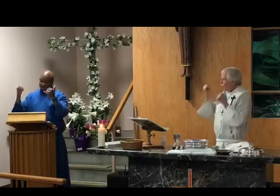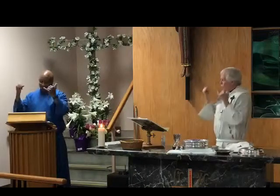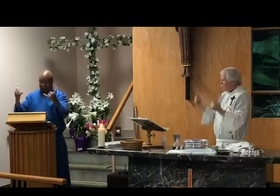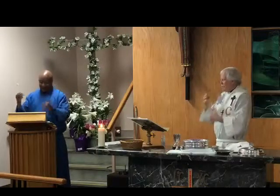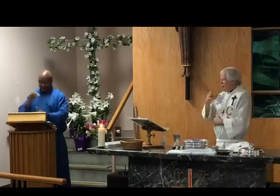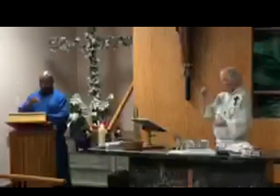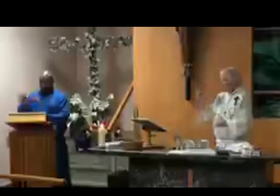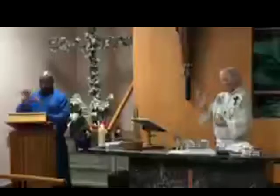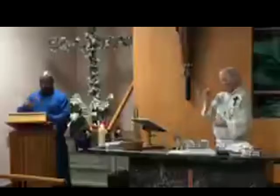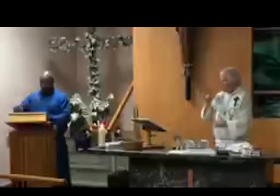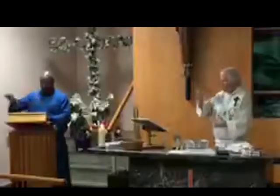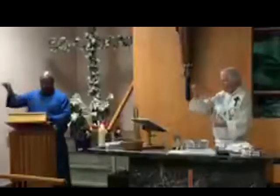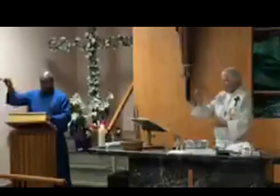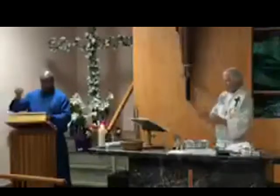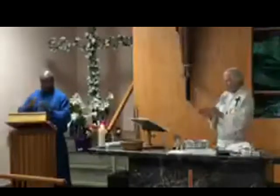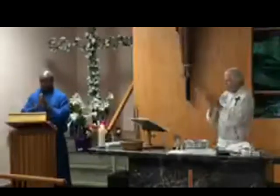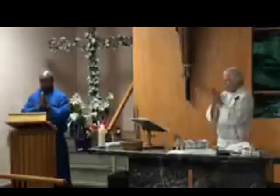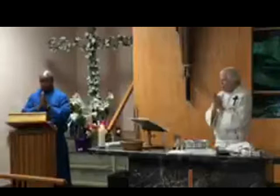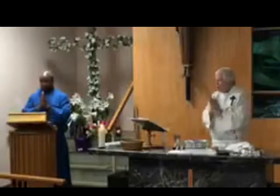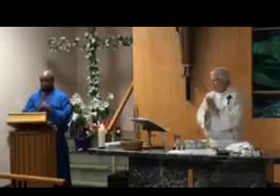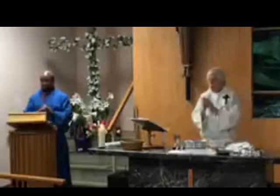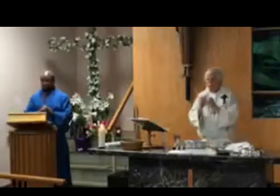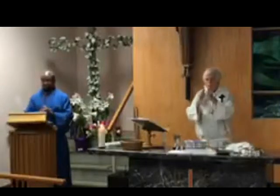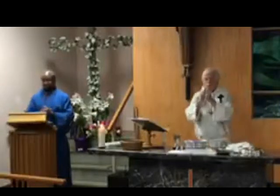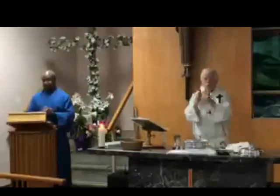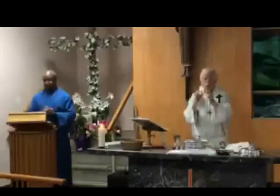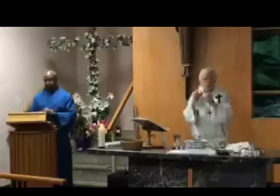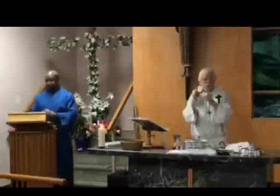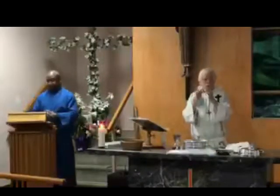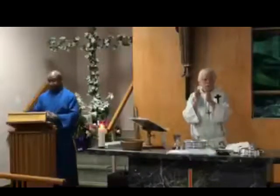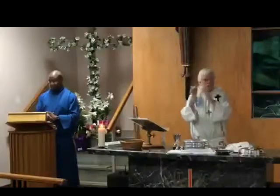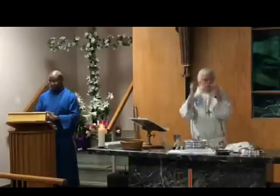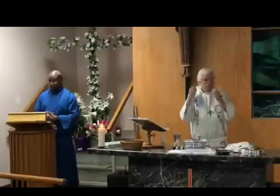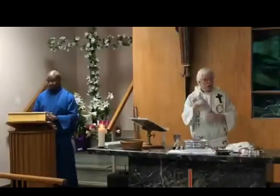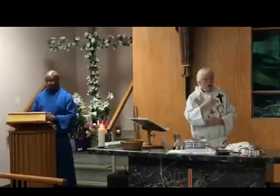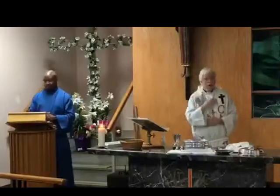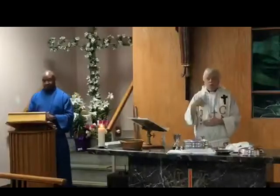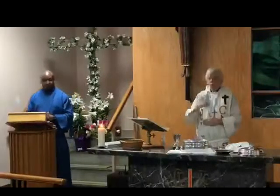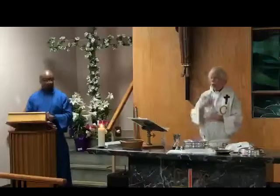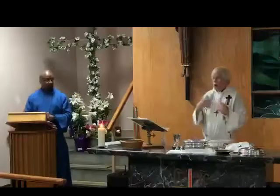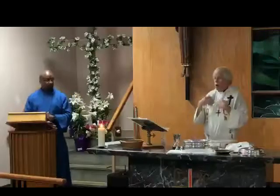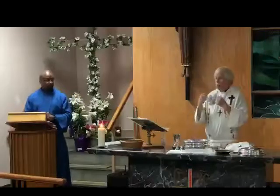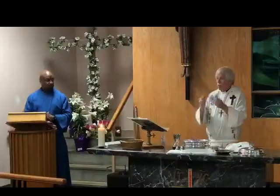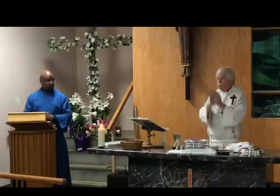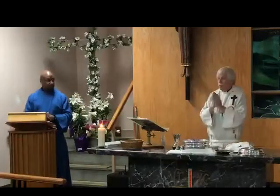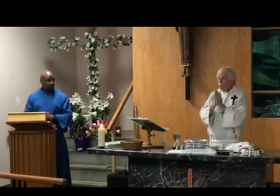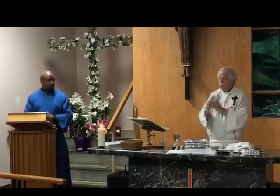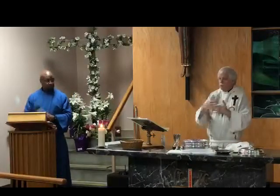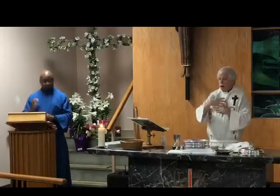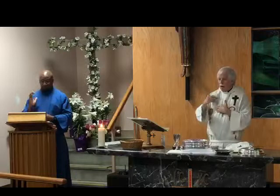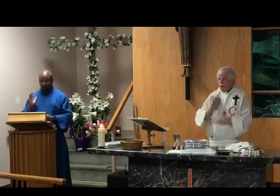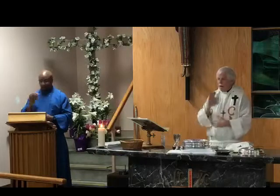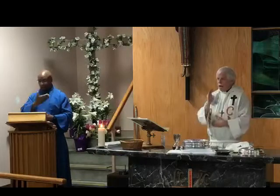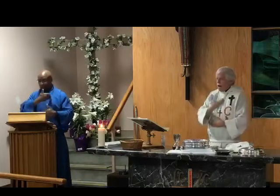glory, now and always. Amen. Amen. With the words that Jesus taught us, we are bold